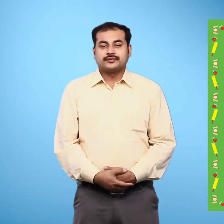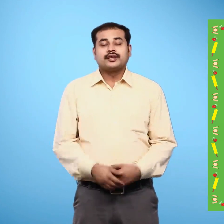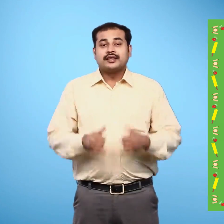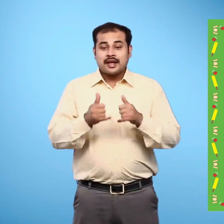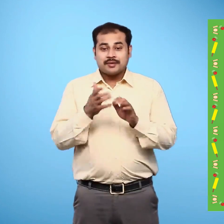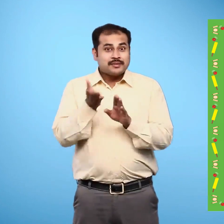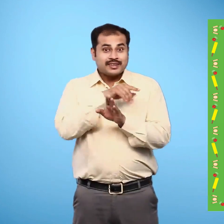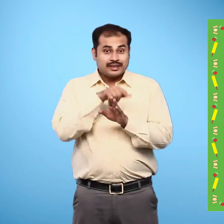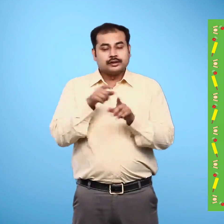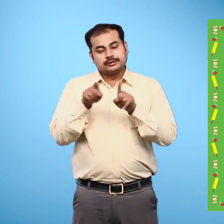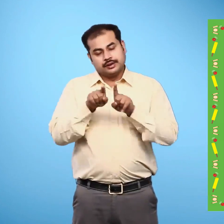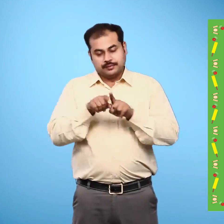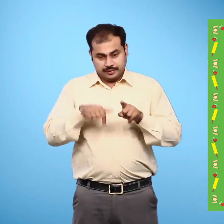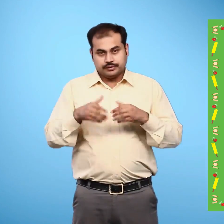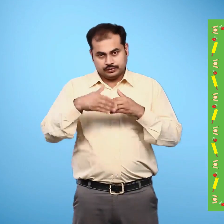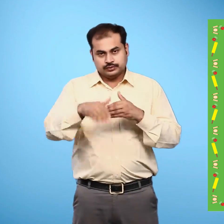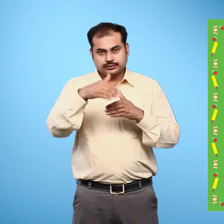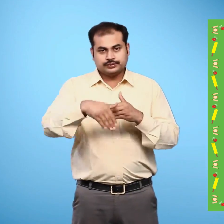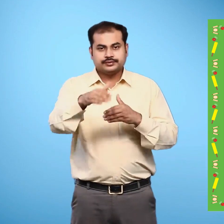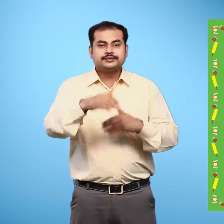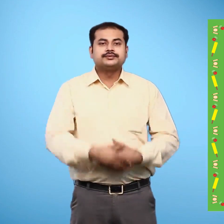The game continues from previous page.